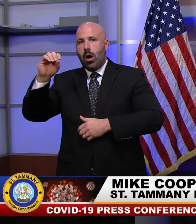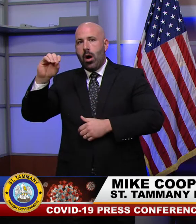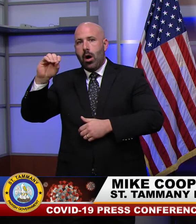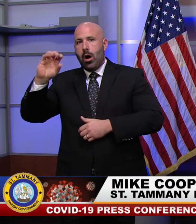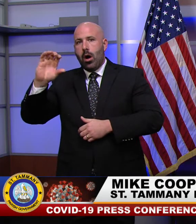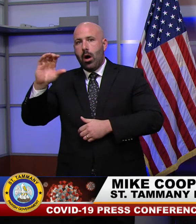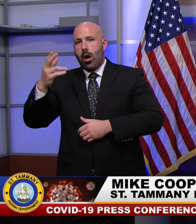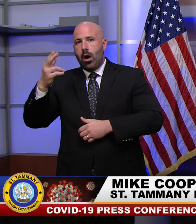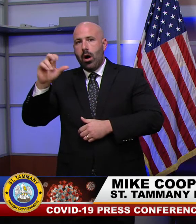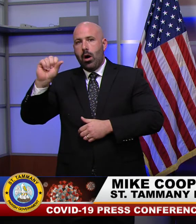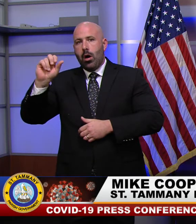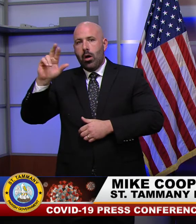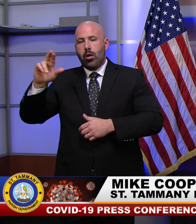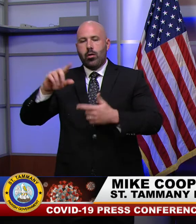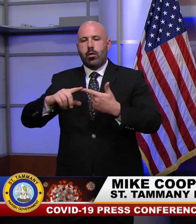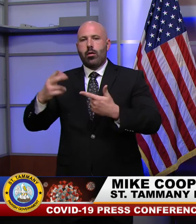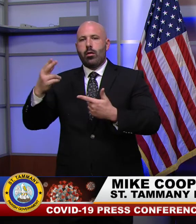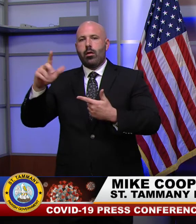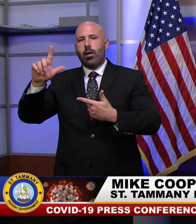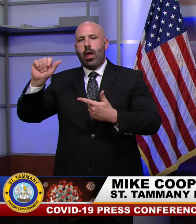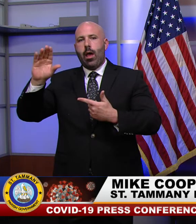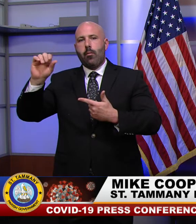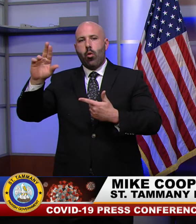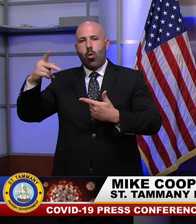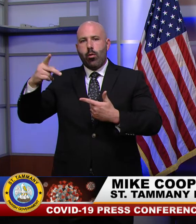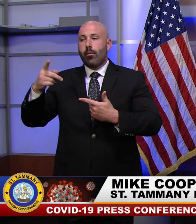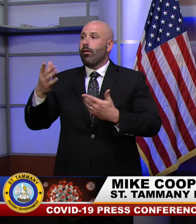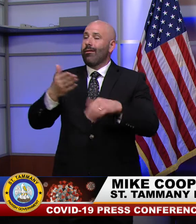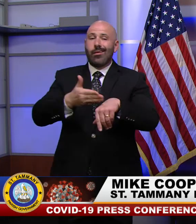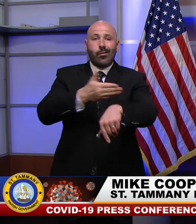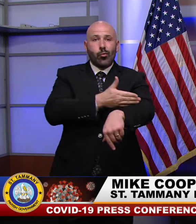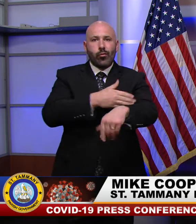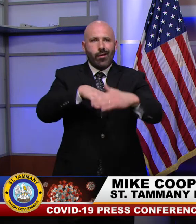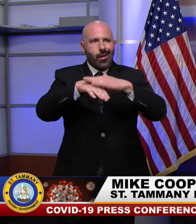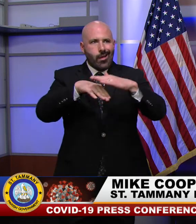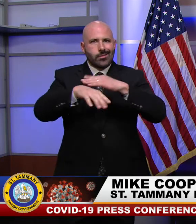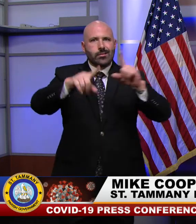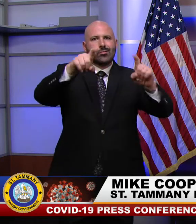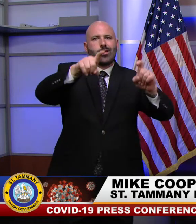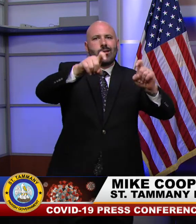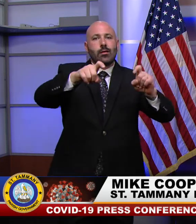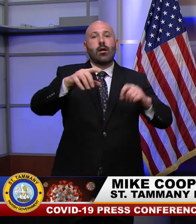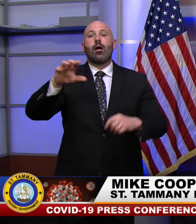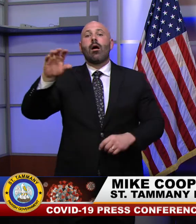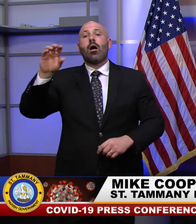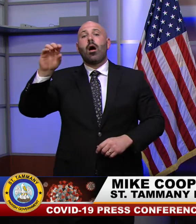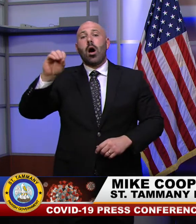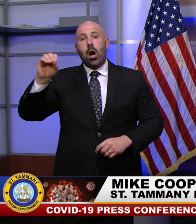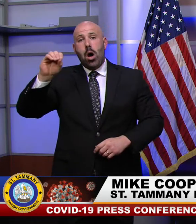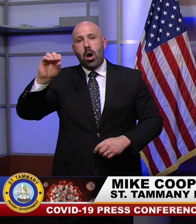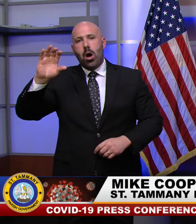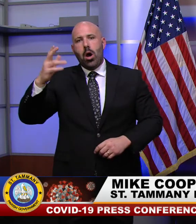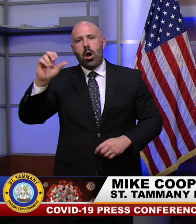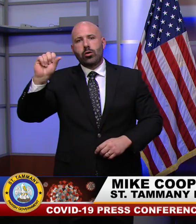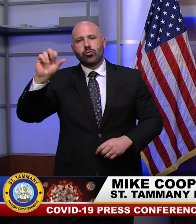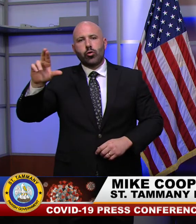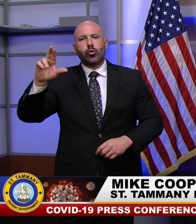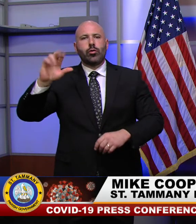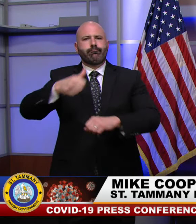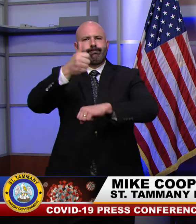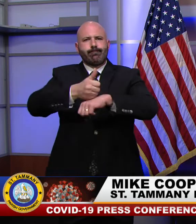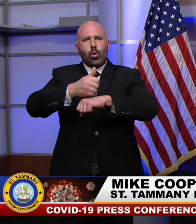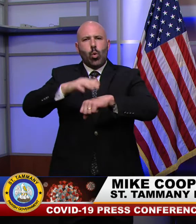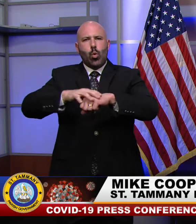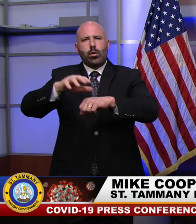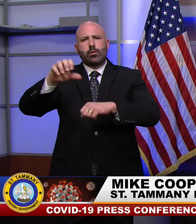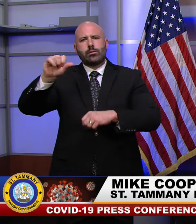access to COVID-19 test results. Ochsner has developed on-site testing, and LabCorp has developed a way